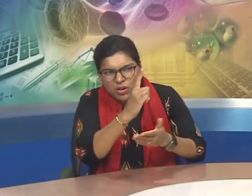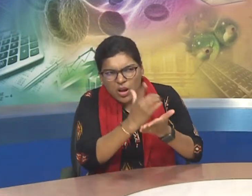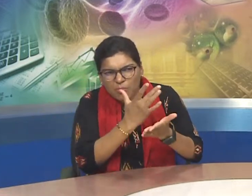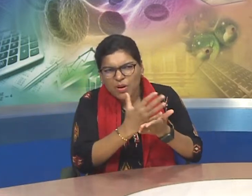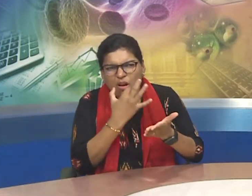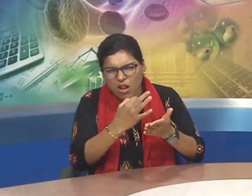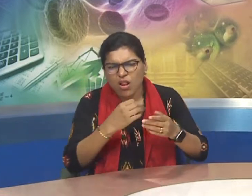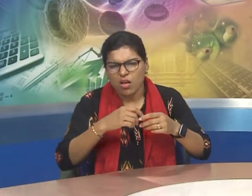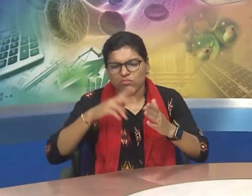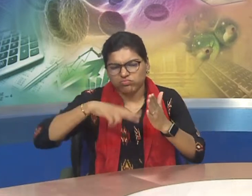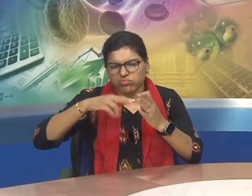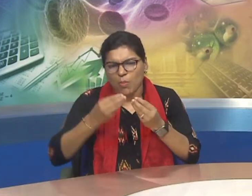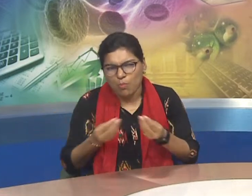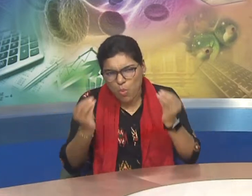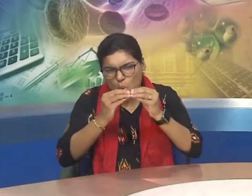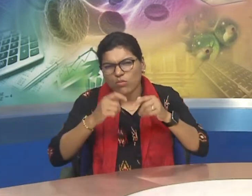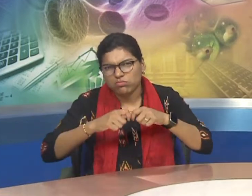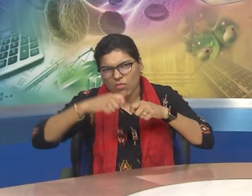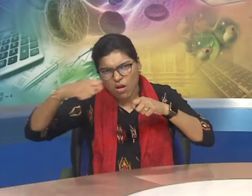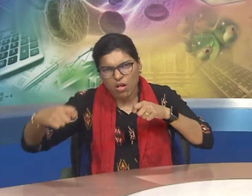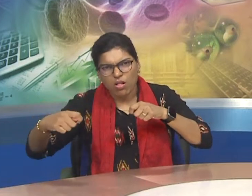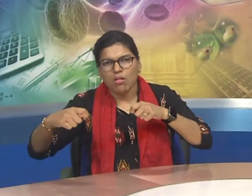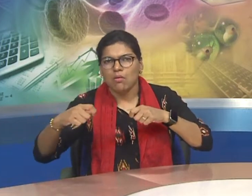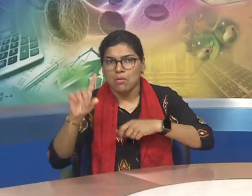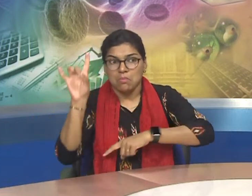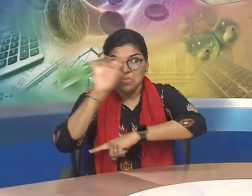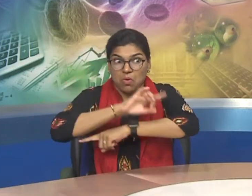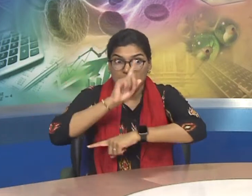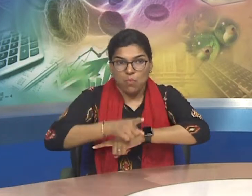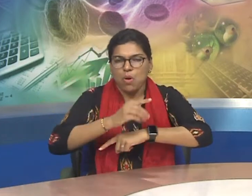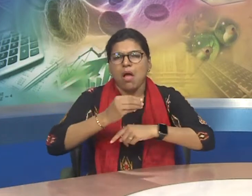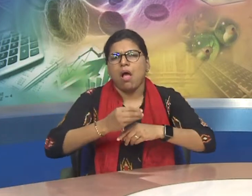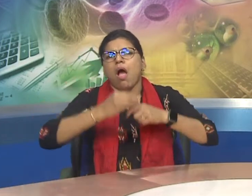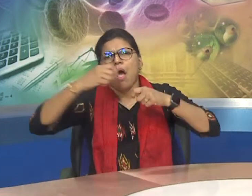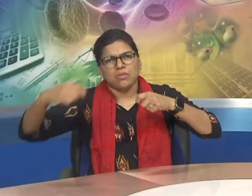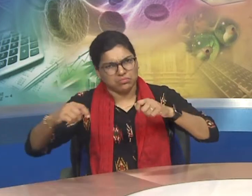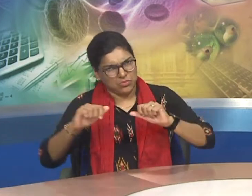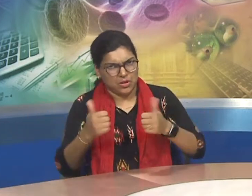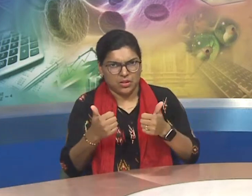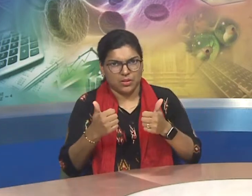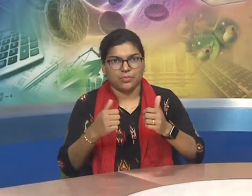is in the case of some addition